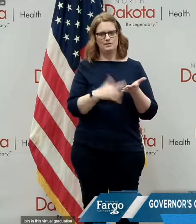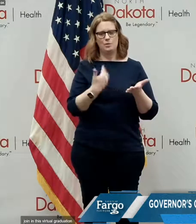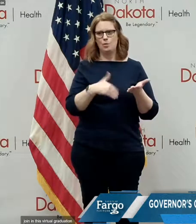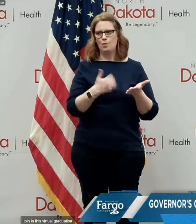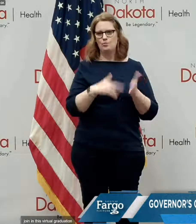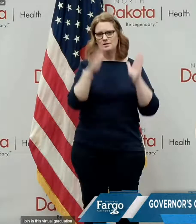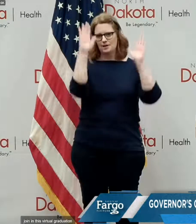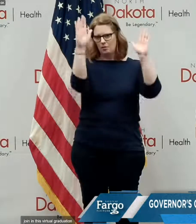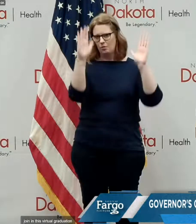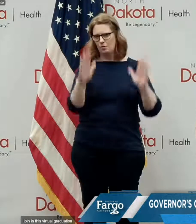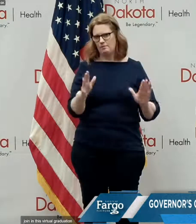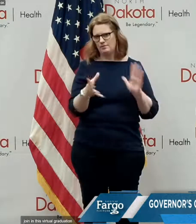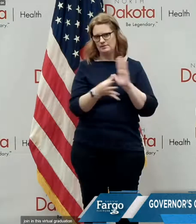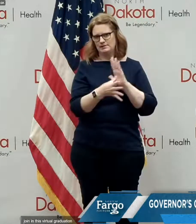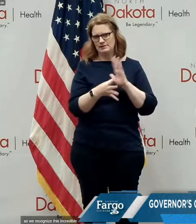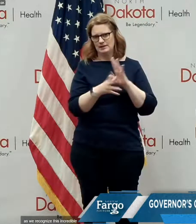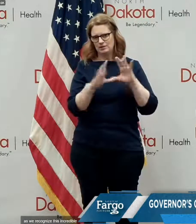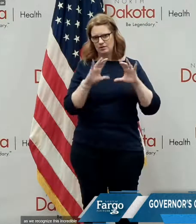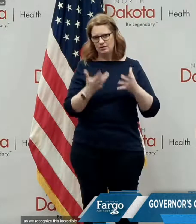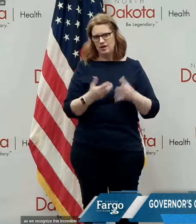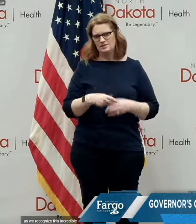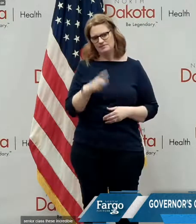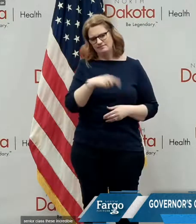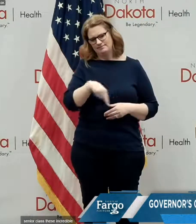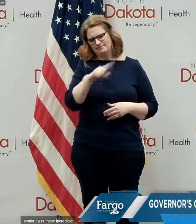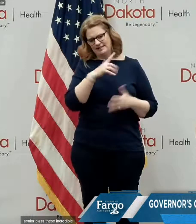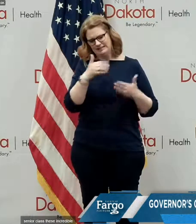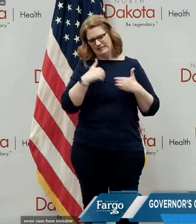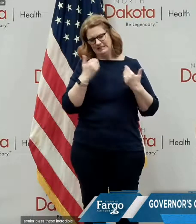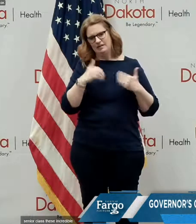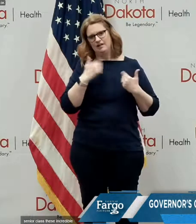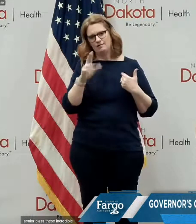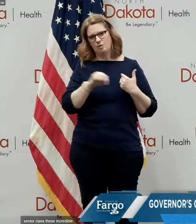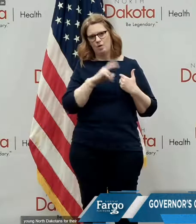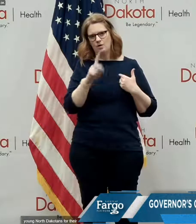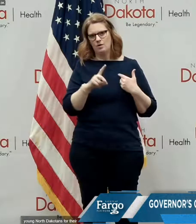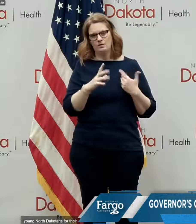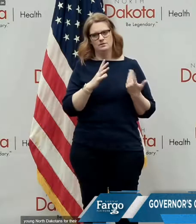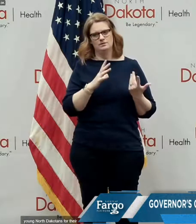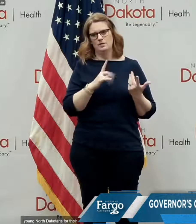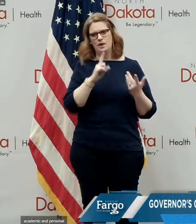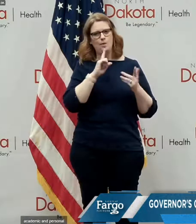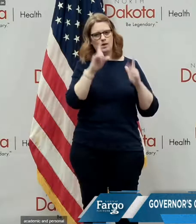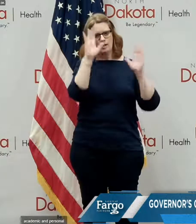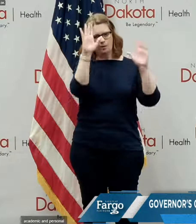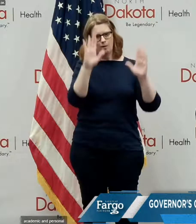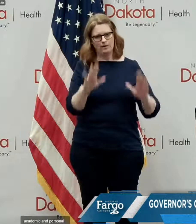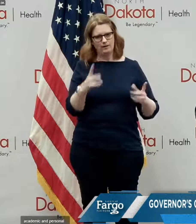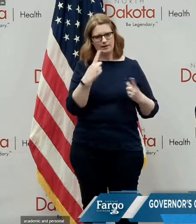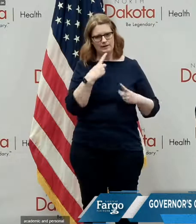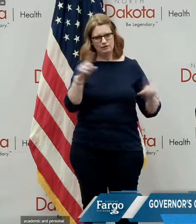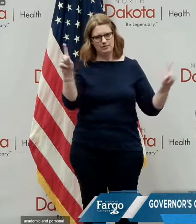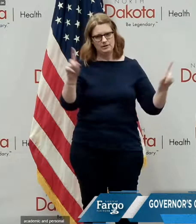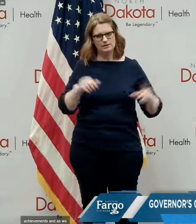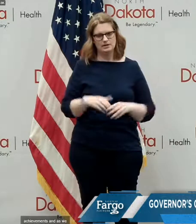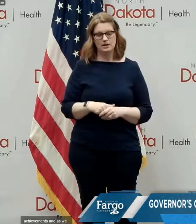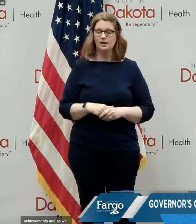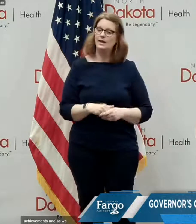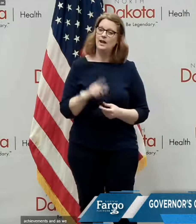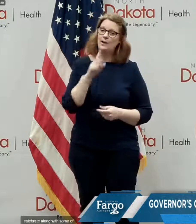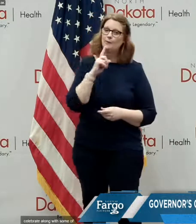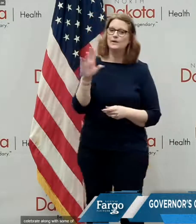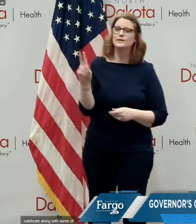senior class, these incredible young North Dakotans for their academic and personal achievements, and as we celebrate along with some of North